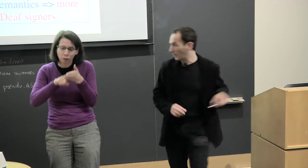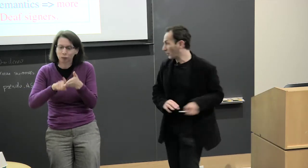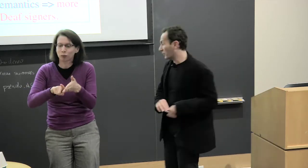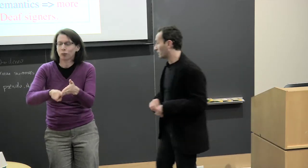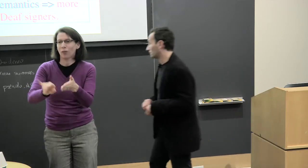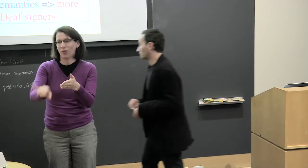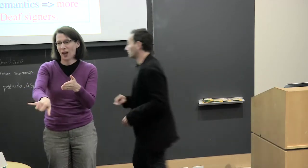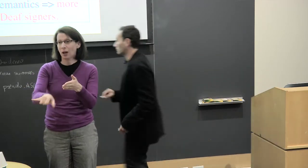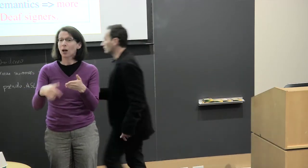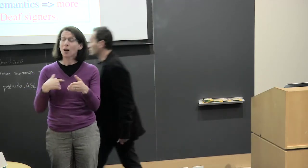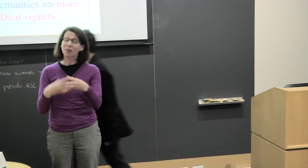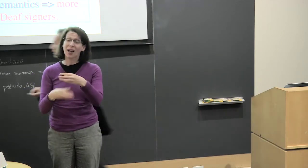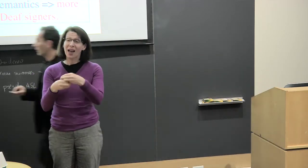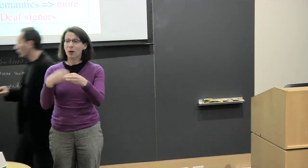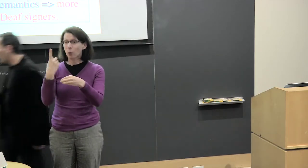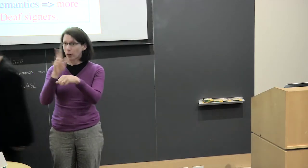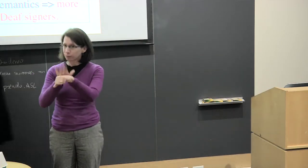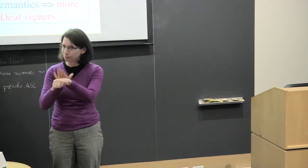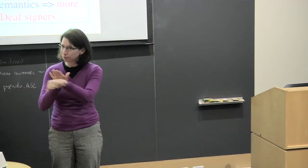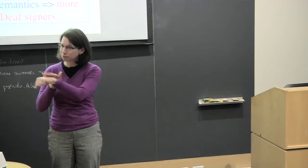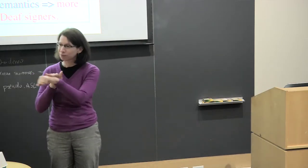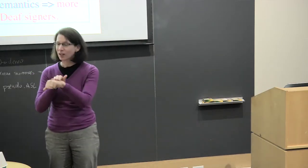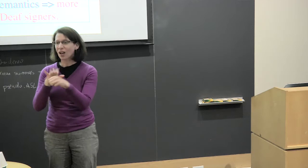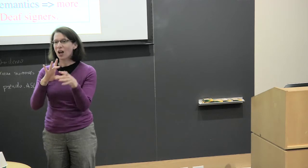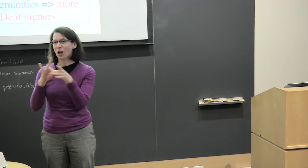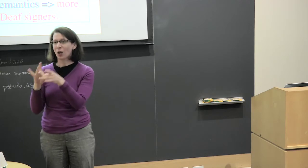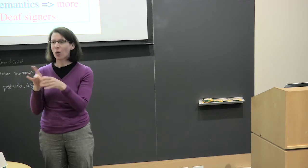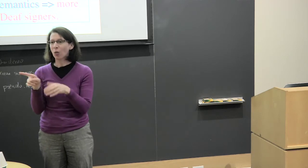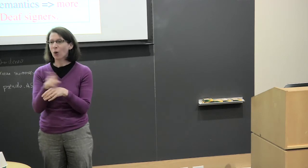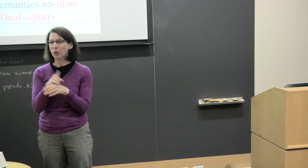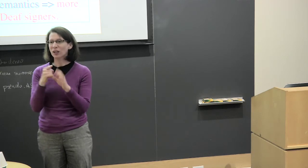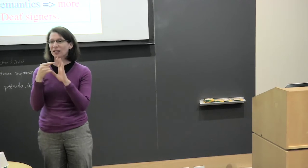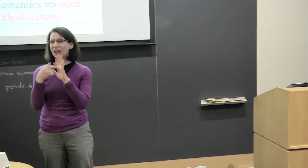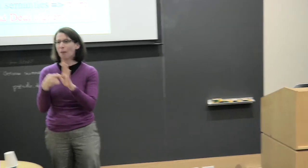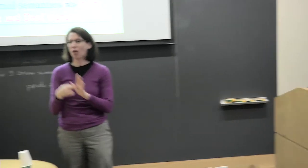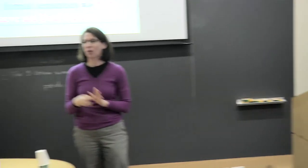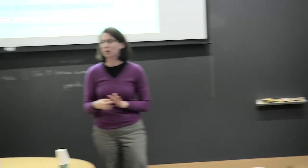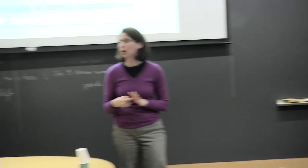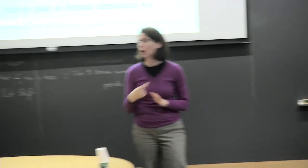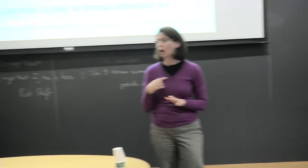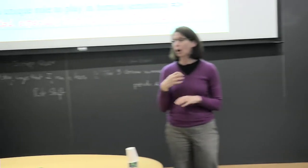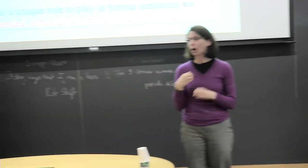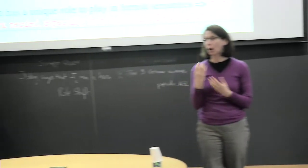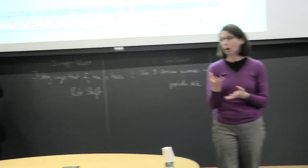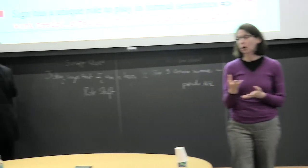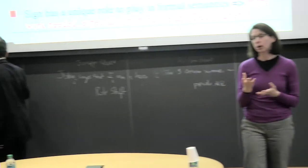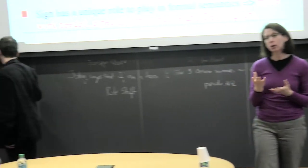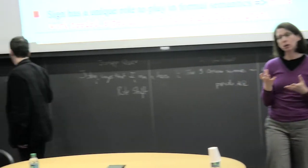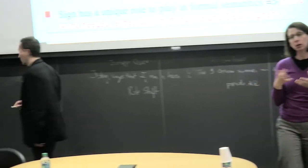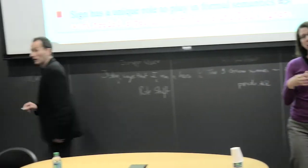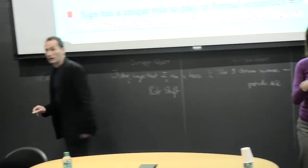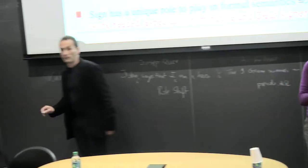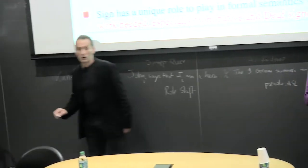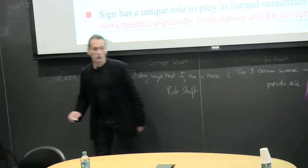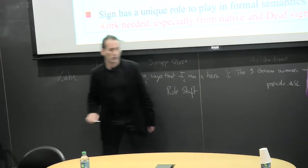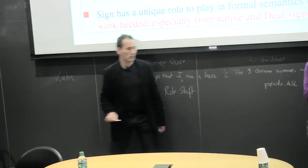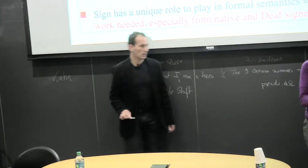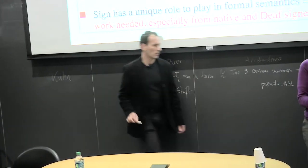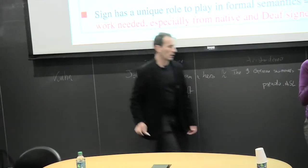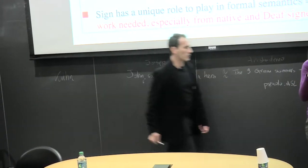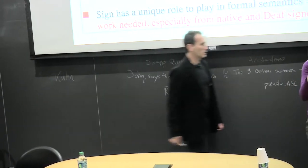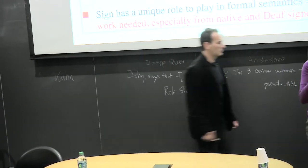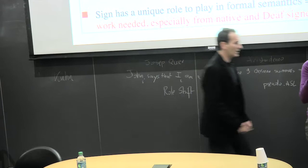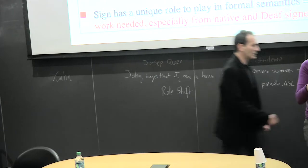these examples. So again, I gave you a relatively simplified